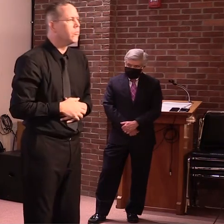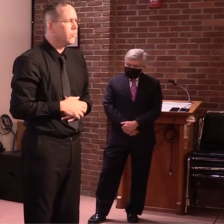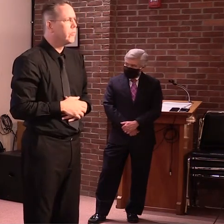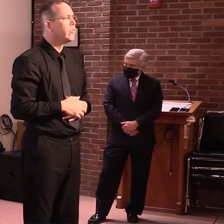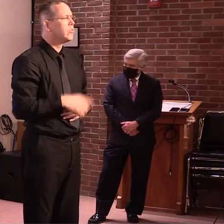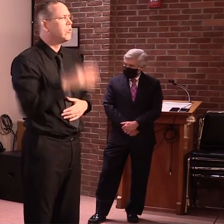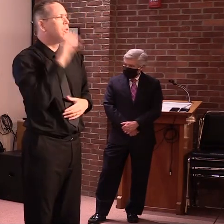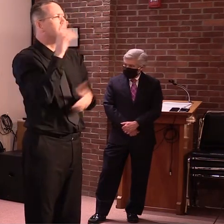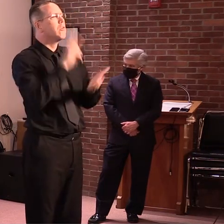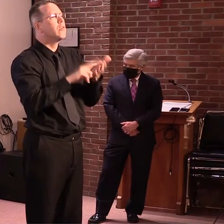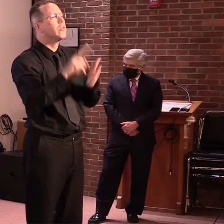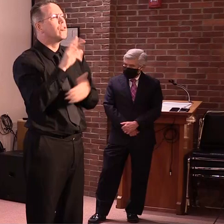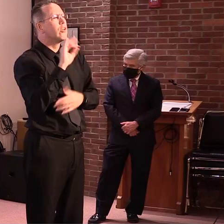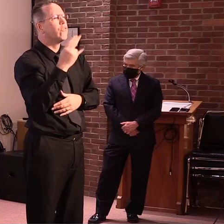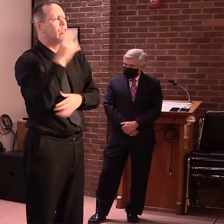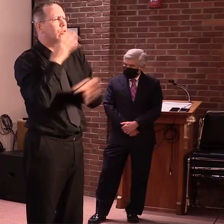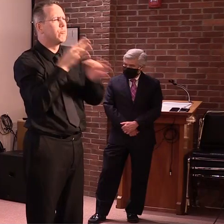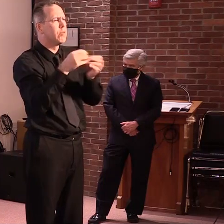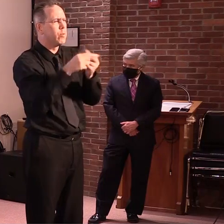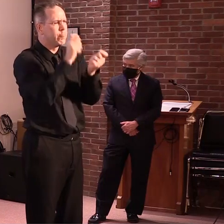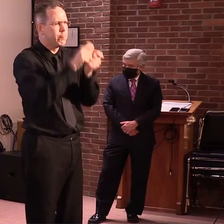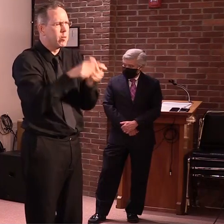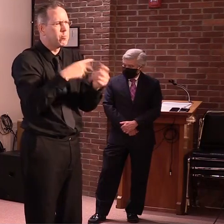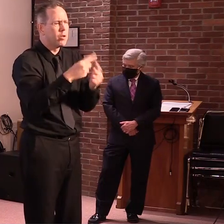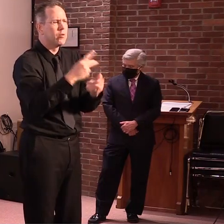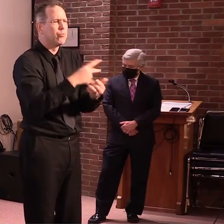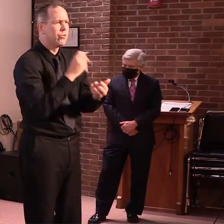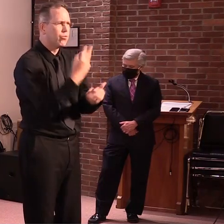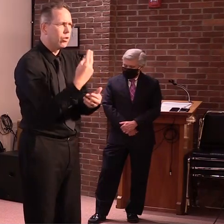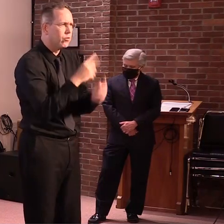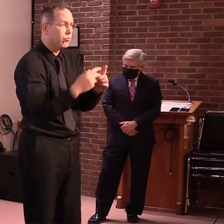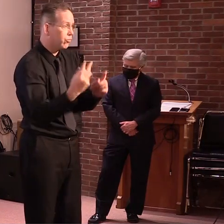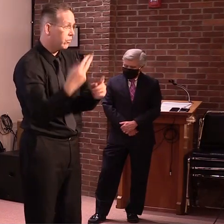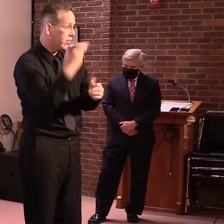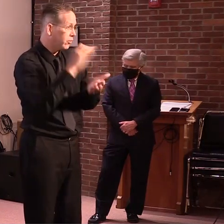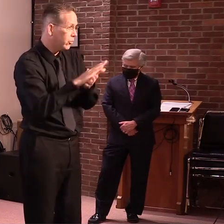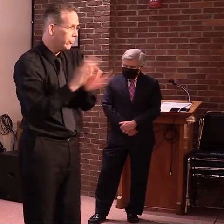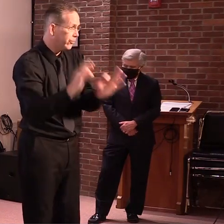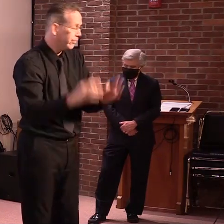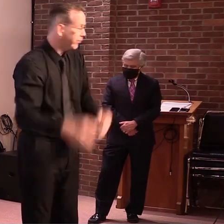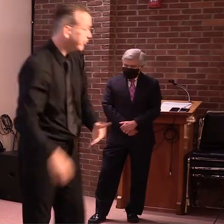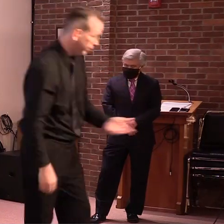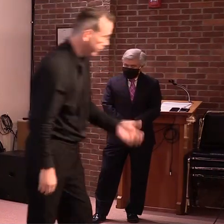12 planning. Secretary French.